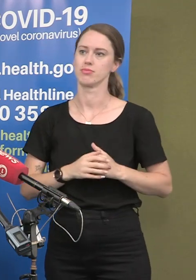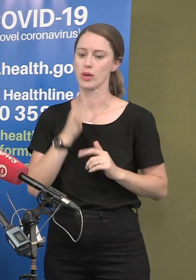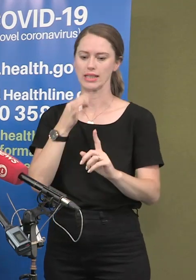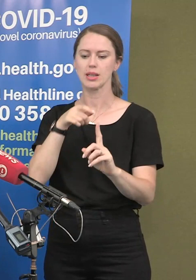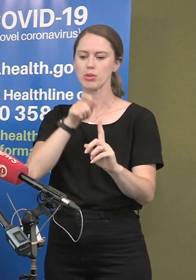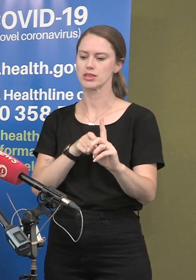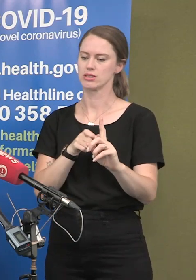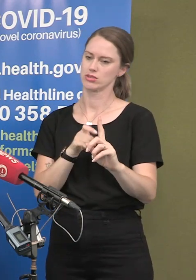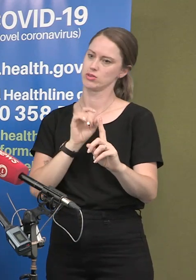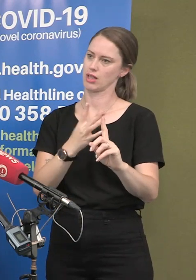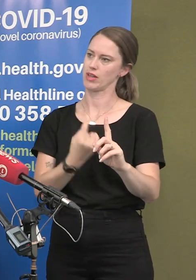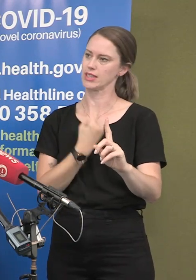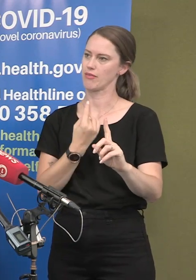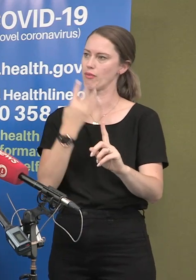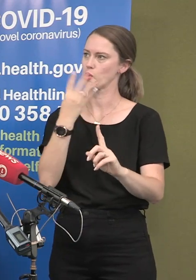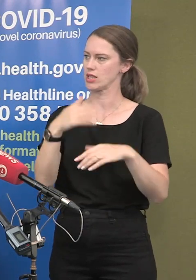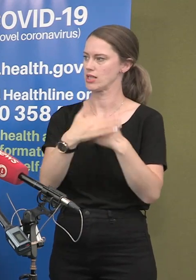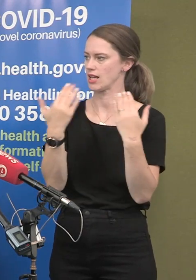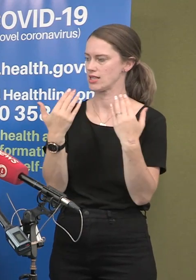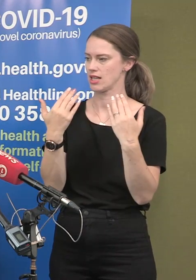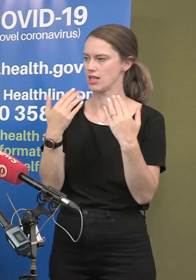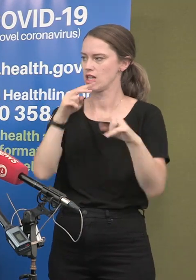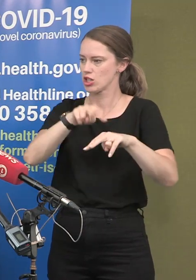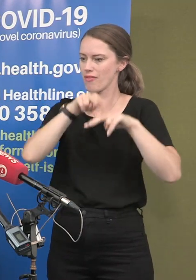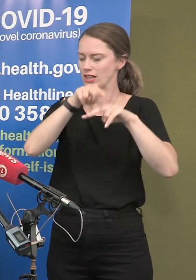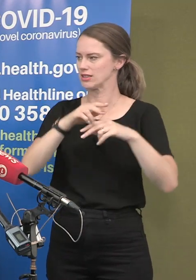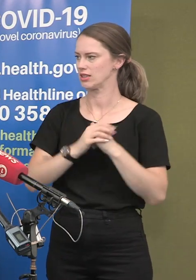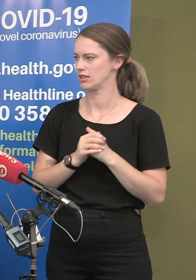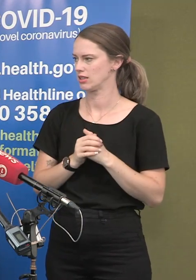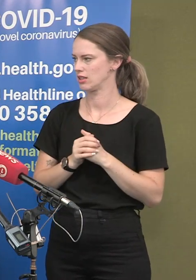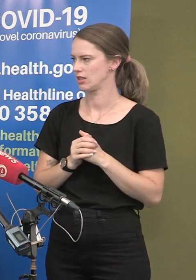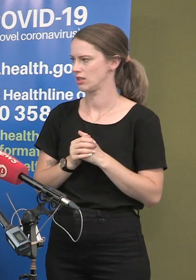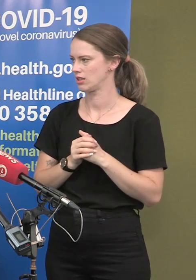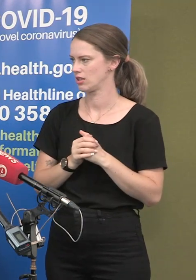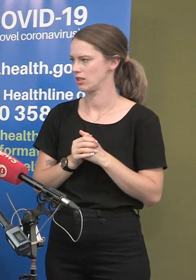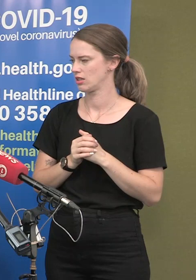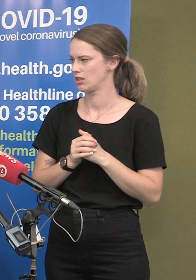that person to self-isolate for 14 days and supervise self-isolation. Also, whakaparaoa?